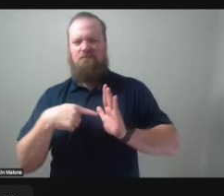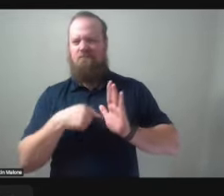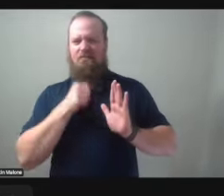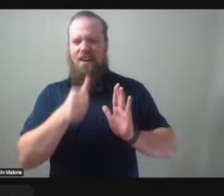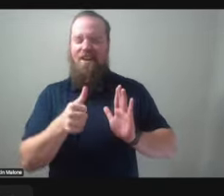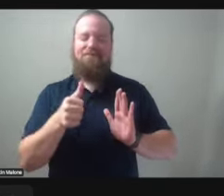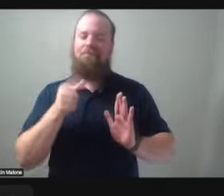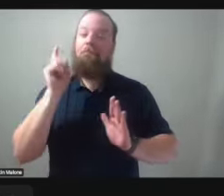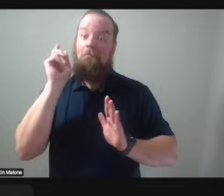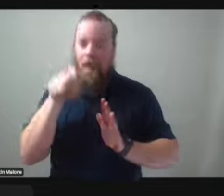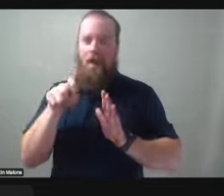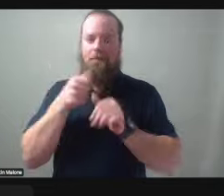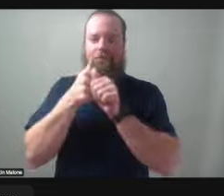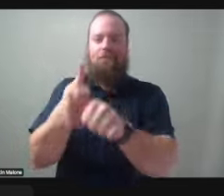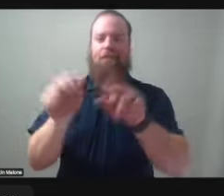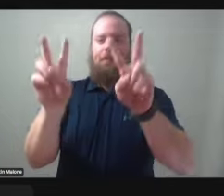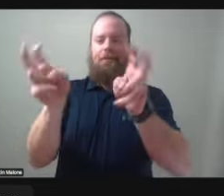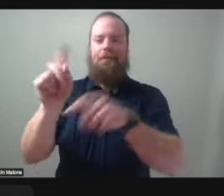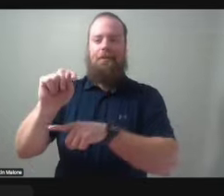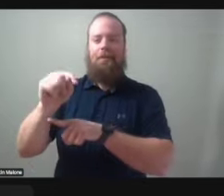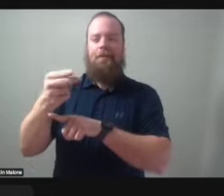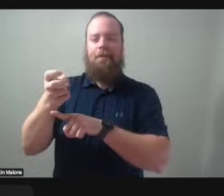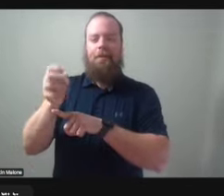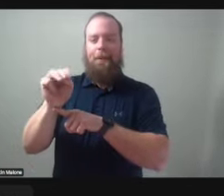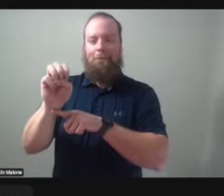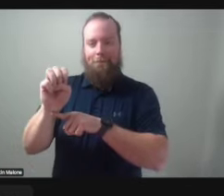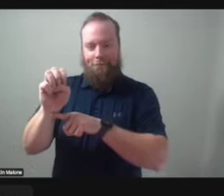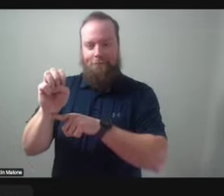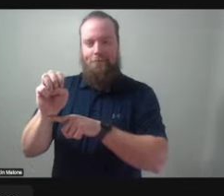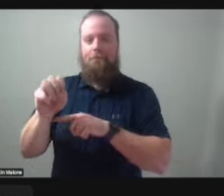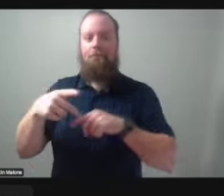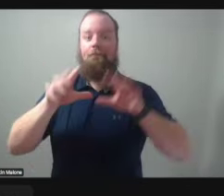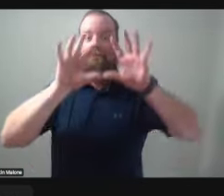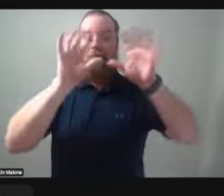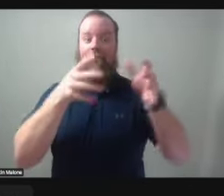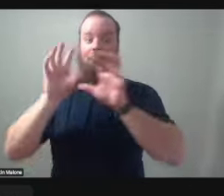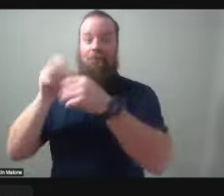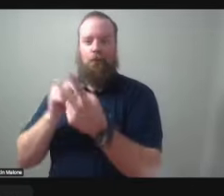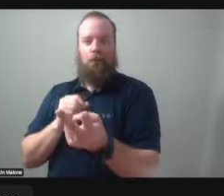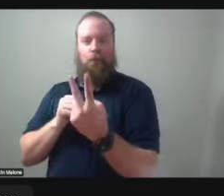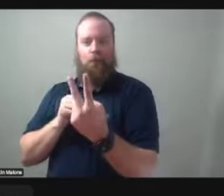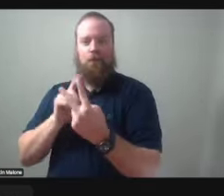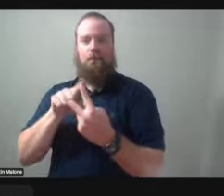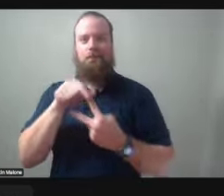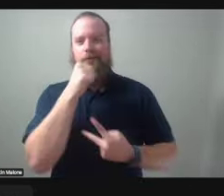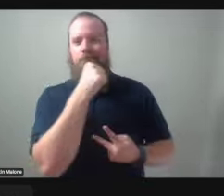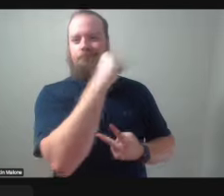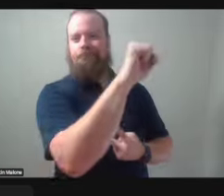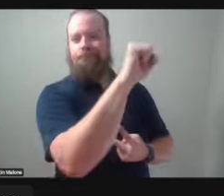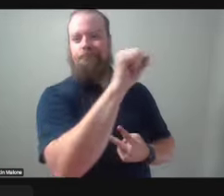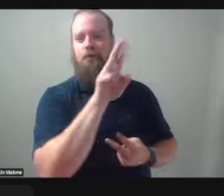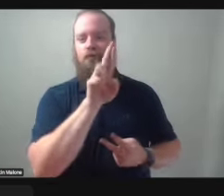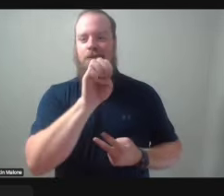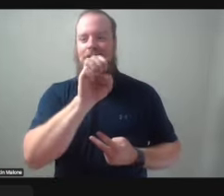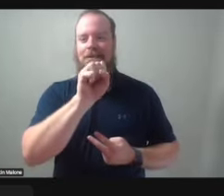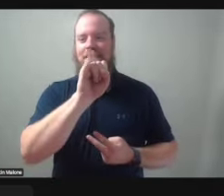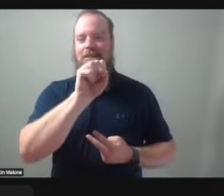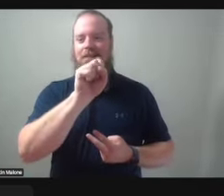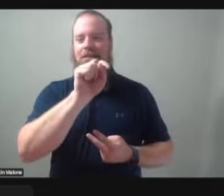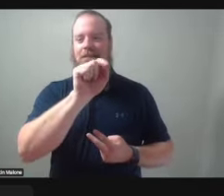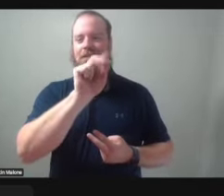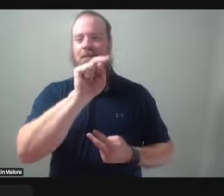So what qualifies as Devia art? It has to fall into a specific theme. And there are two